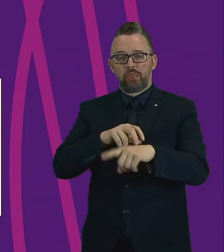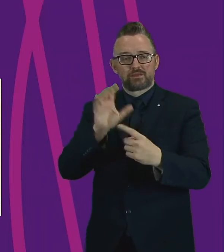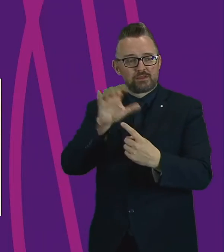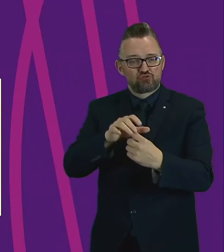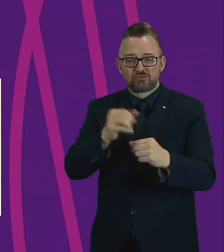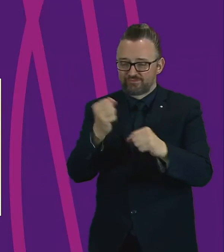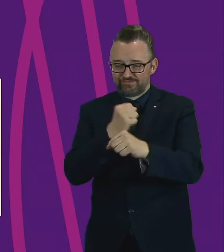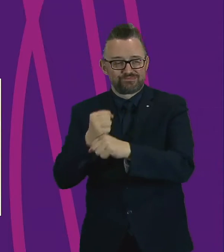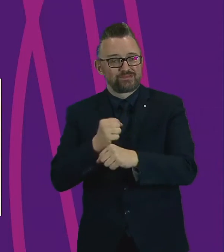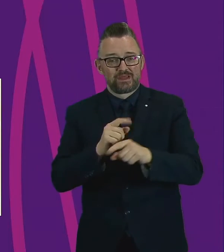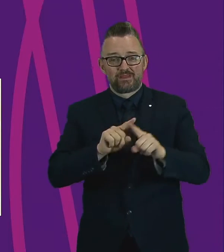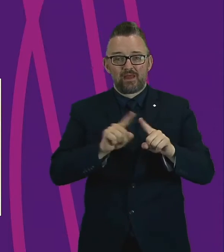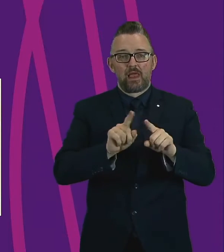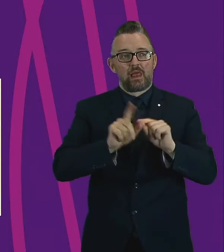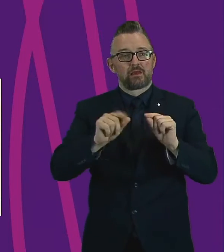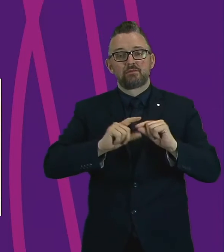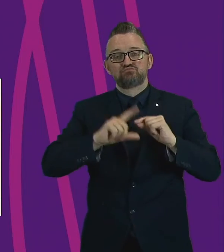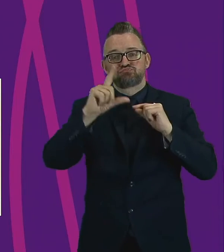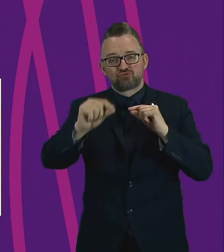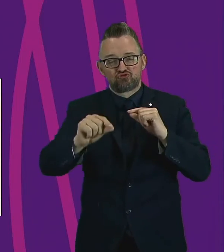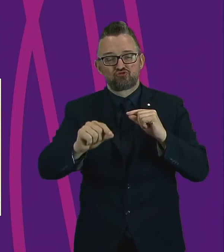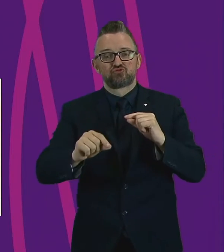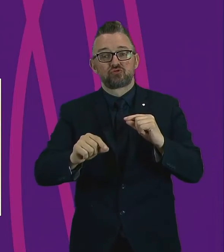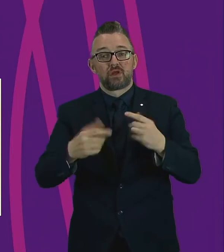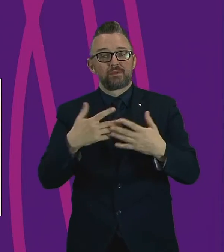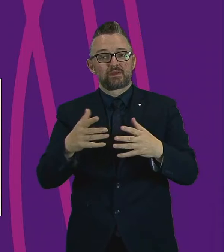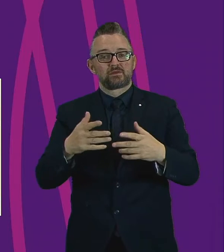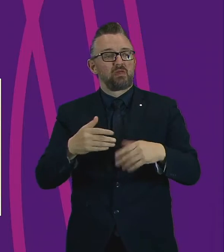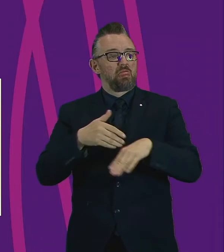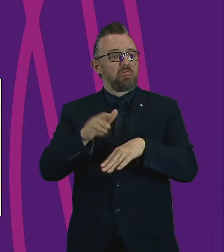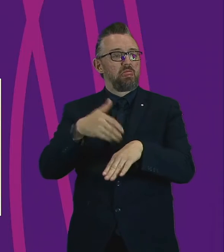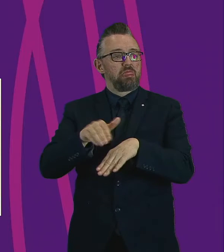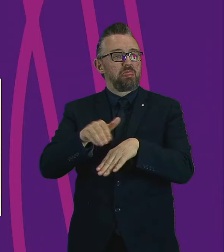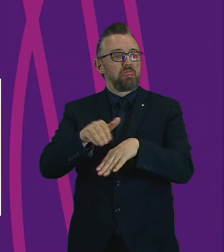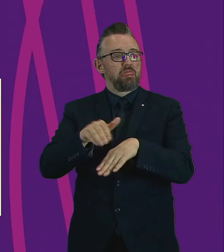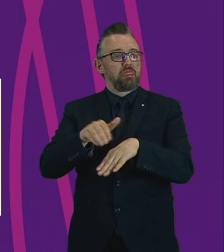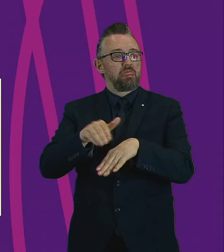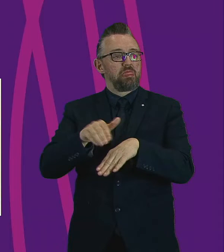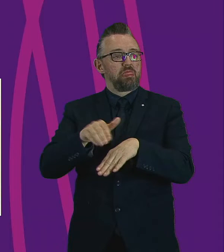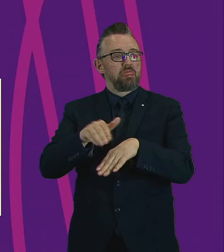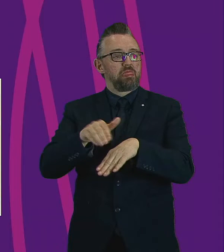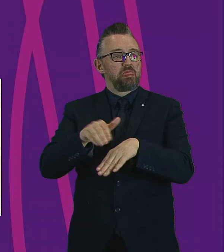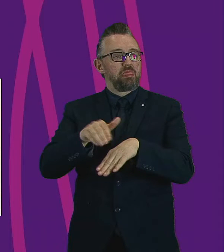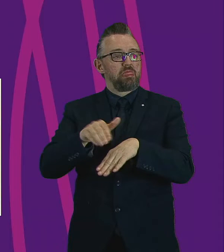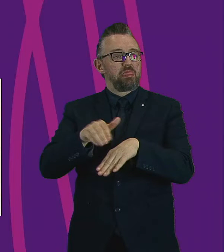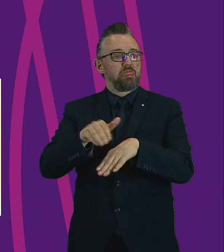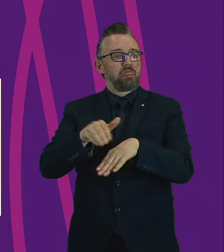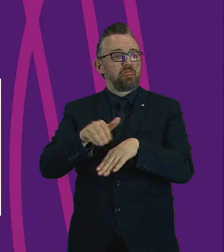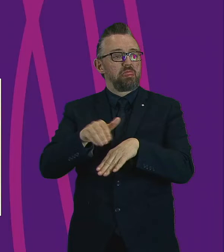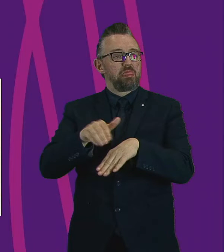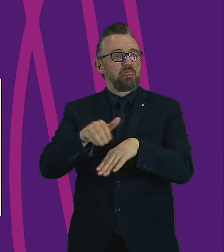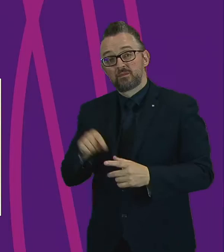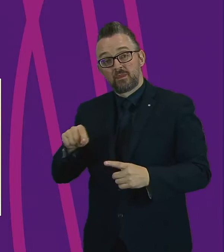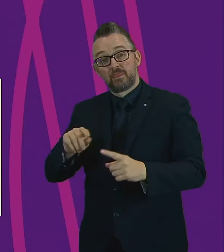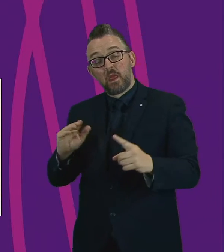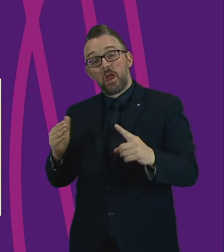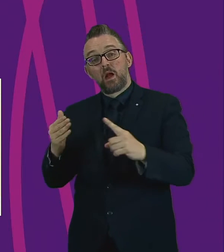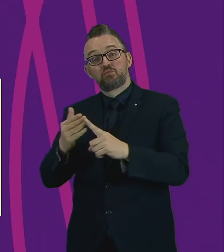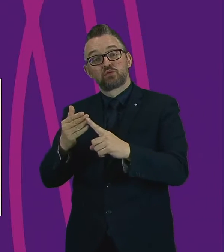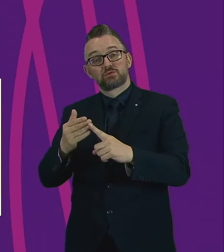on other local infrastructure, like bridges, that have been so woefully neglected by this SNP government. Now, this approach would not only ensure